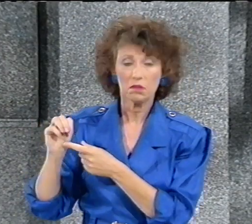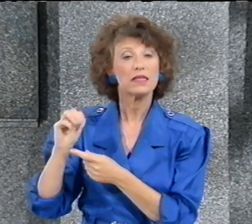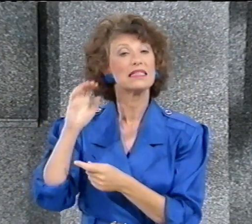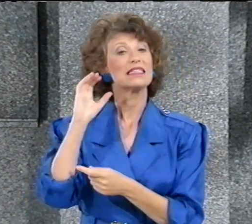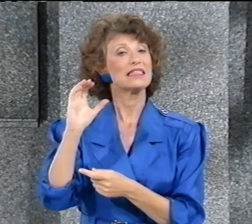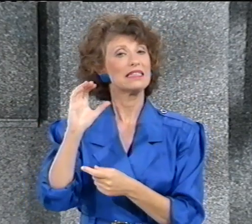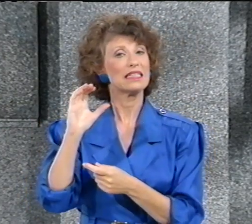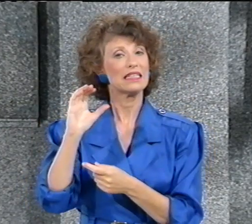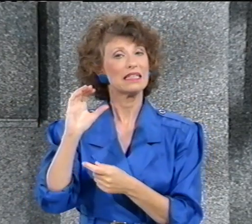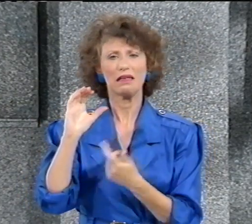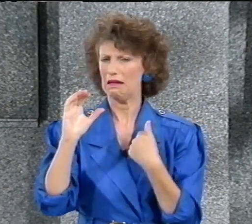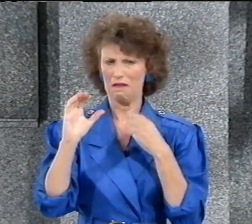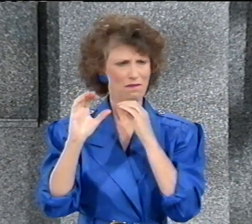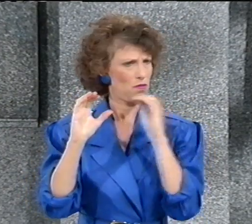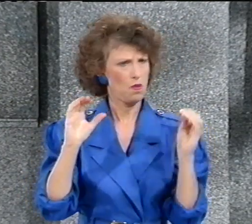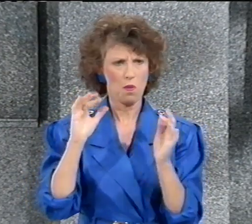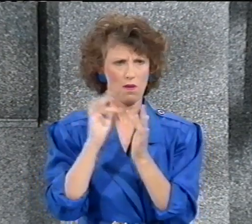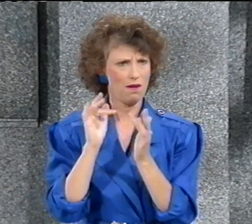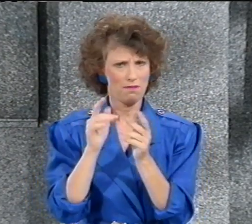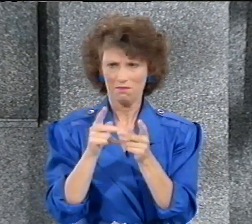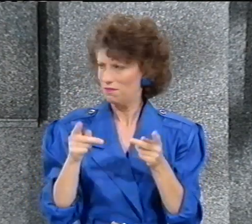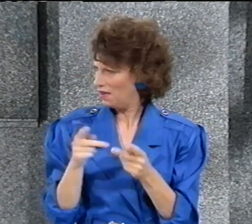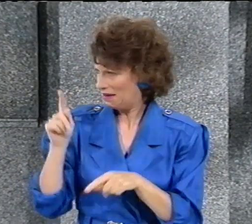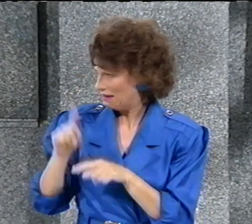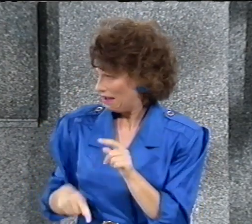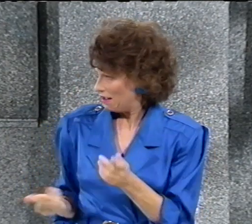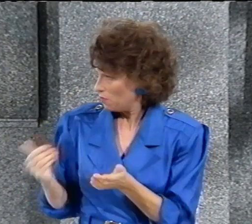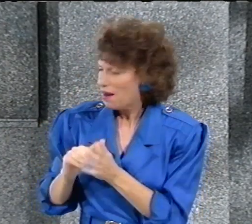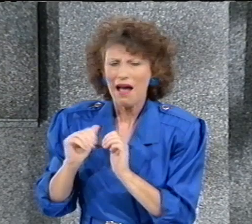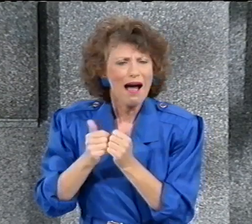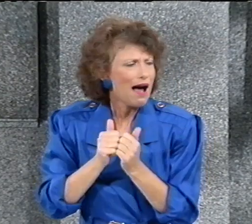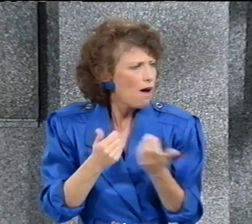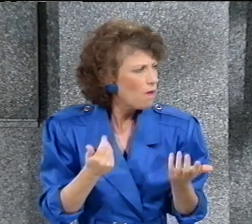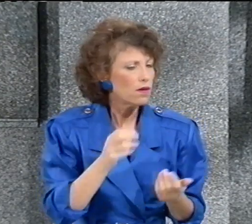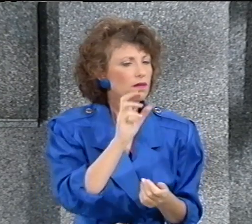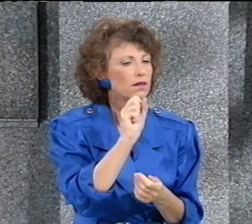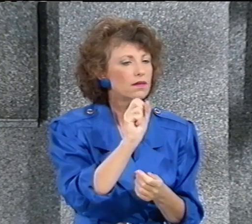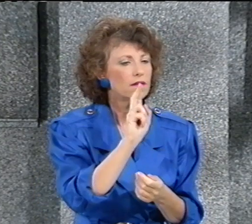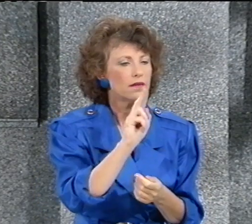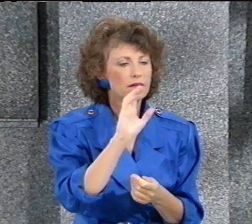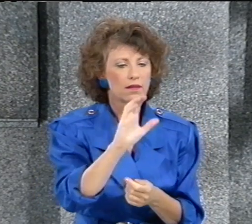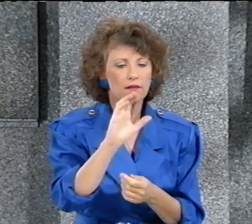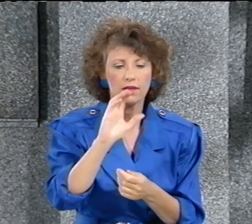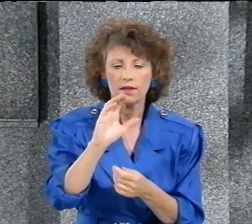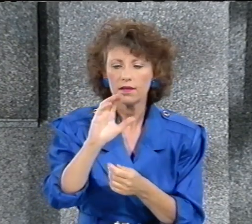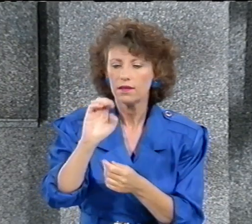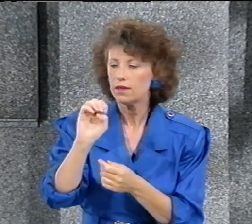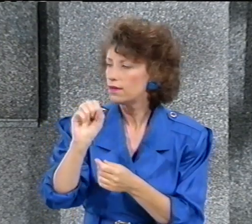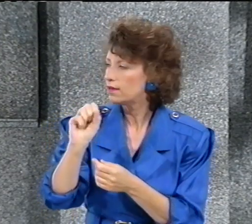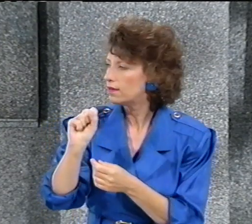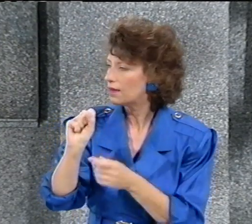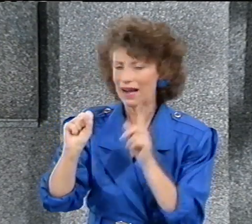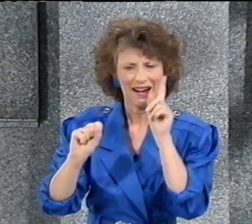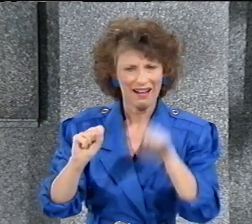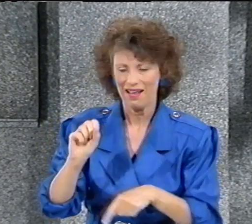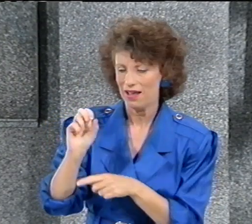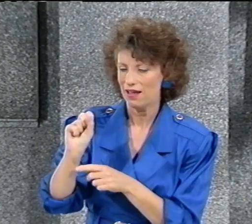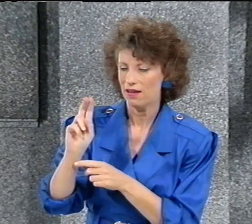contact when there is a place to repeat the contact, but there's no place in a C. We'd have to do it this way to repeat